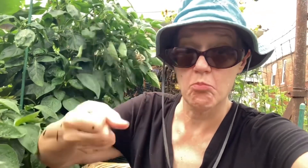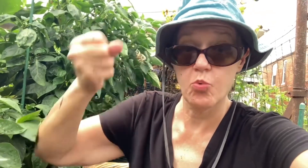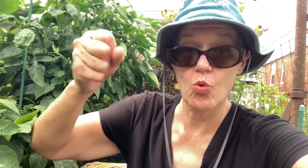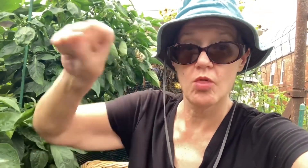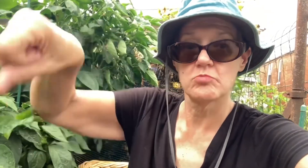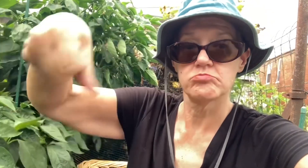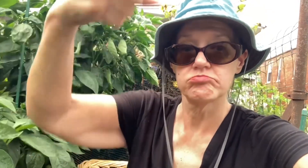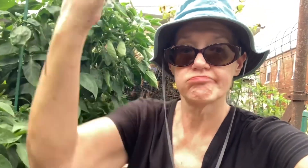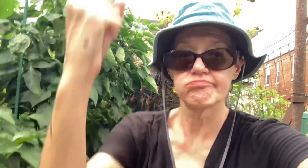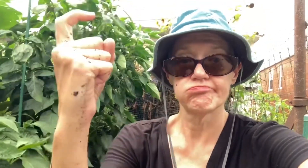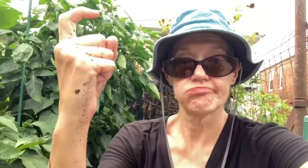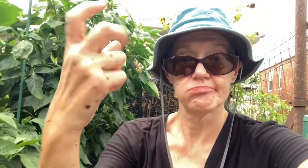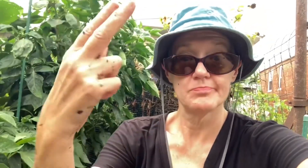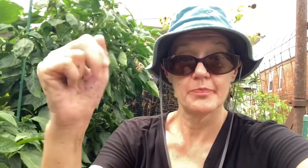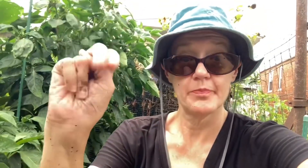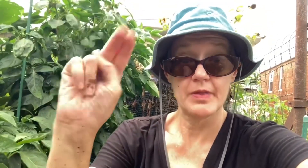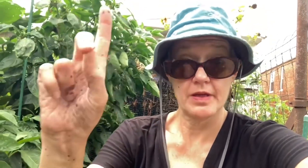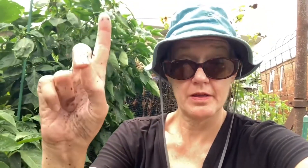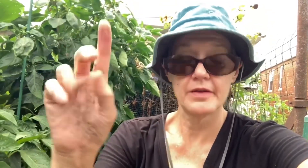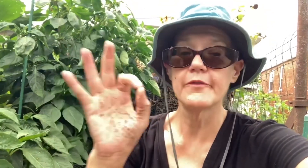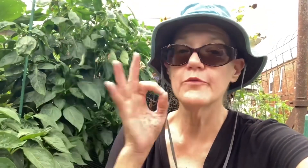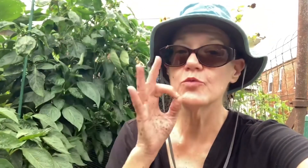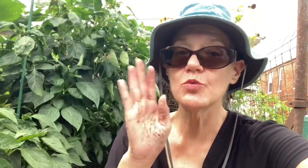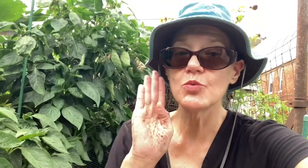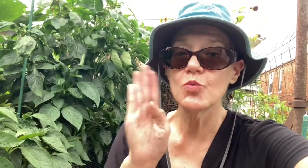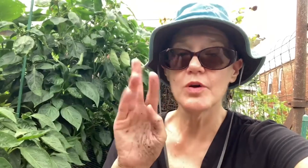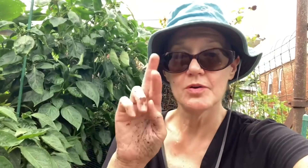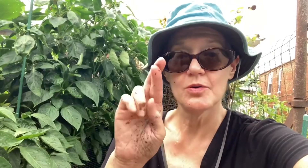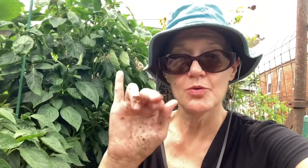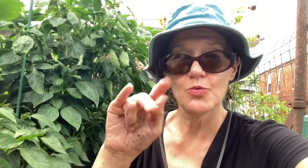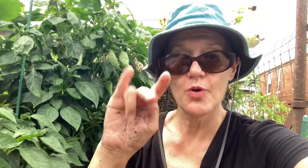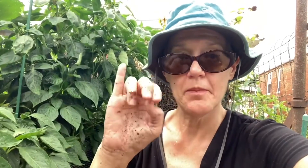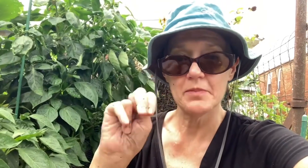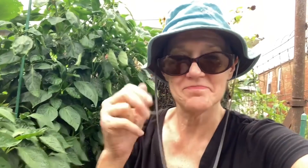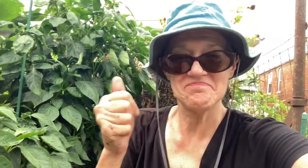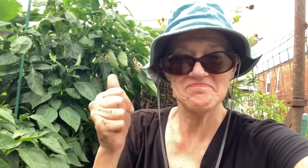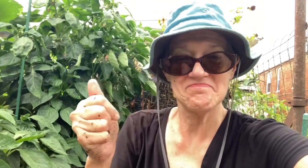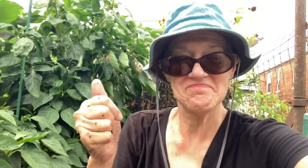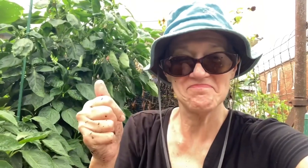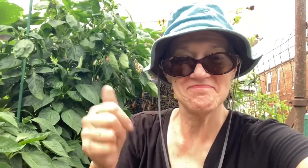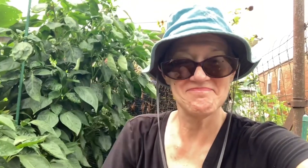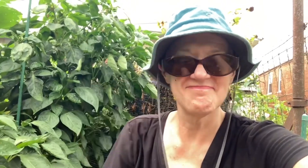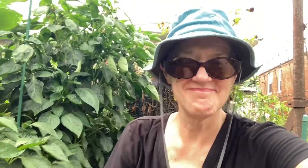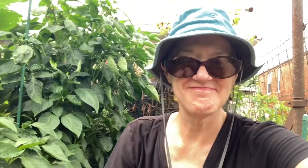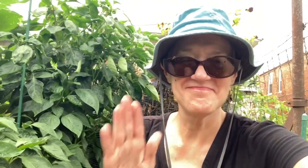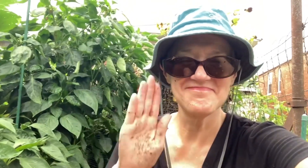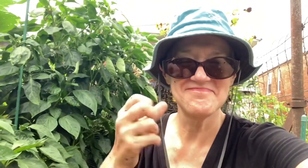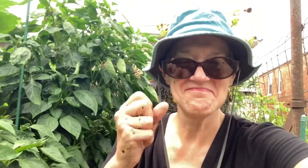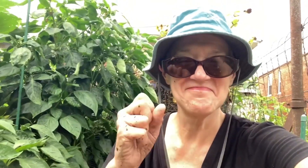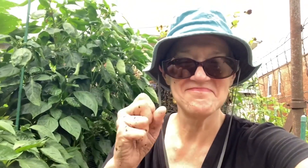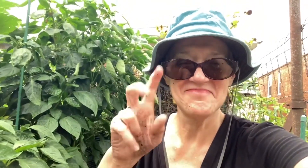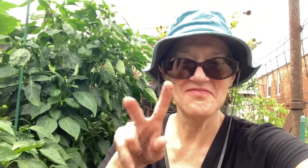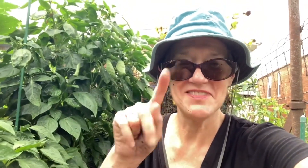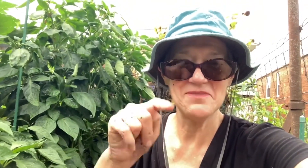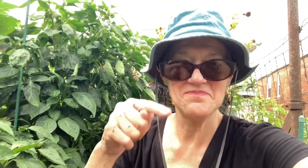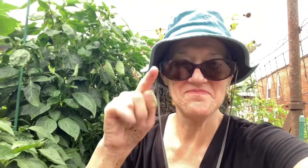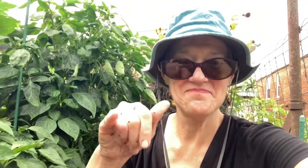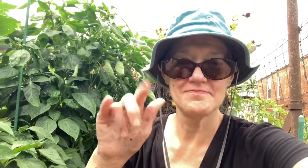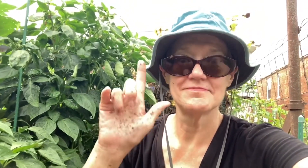freeze, just pull up the plants, leave the roots, hang them upside down, and the fruit will ripen themselves. I'll make a video about